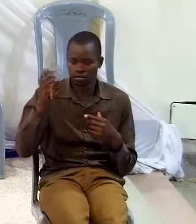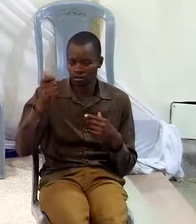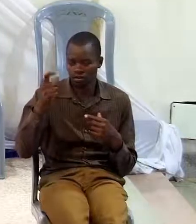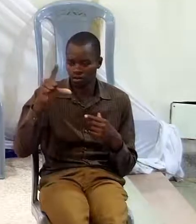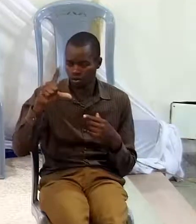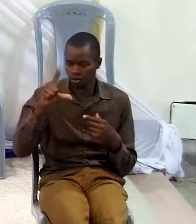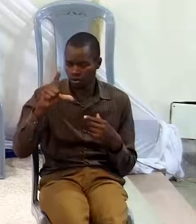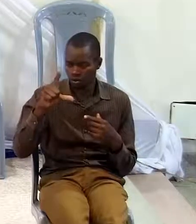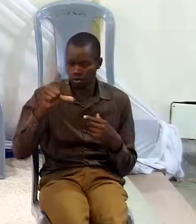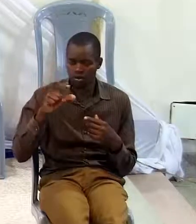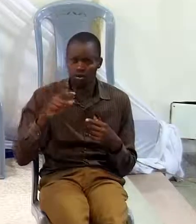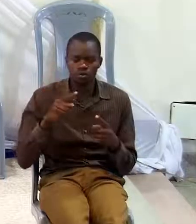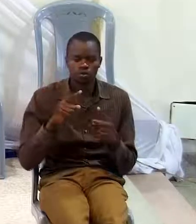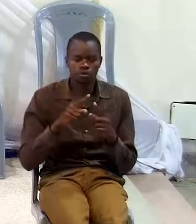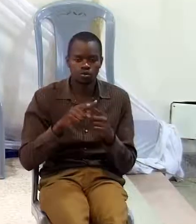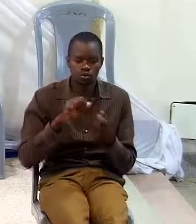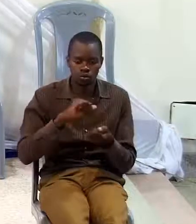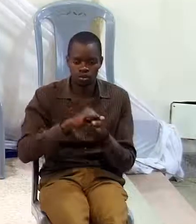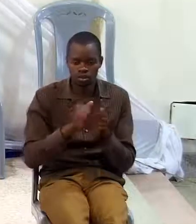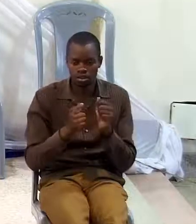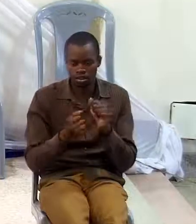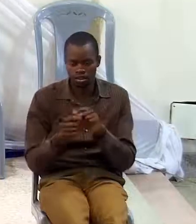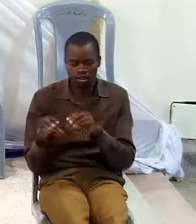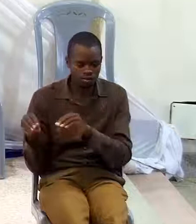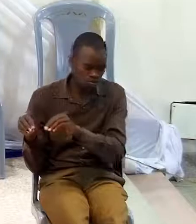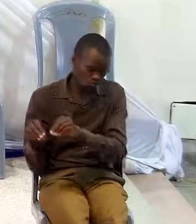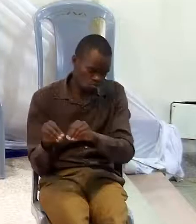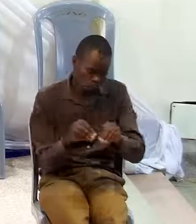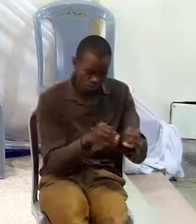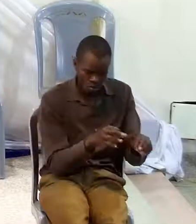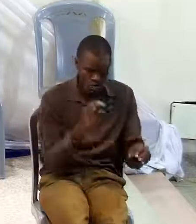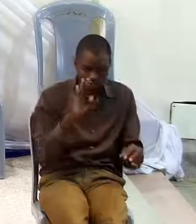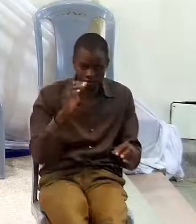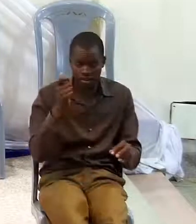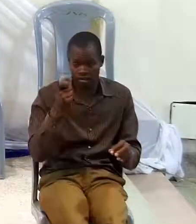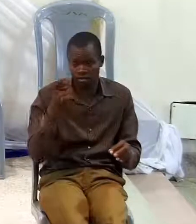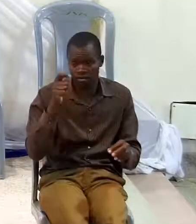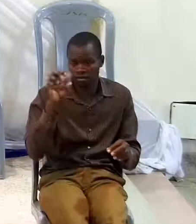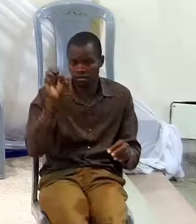the fat based